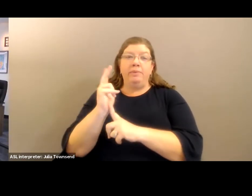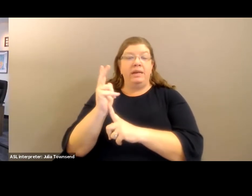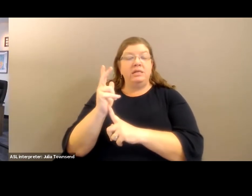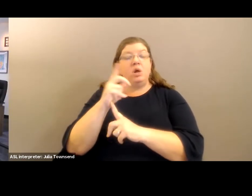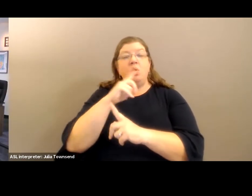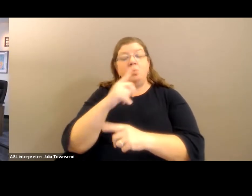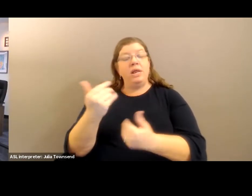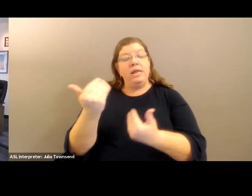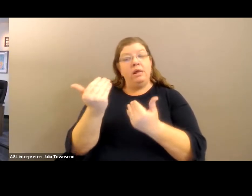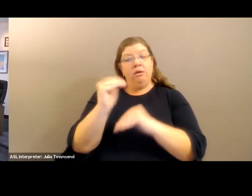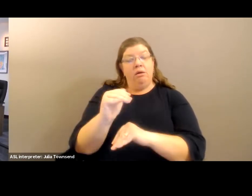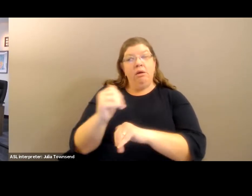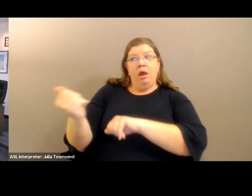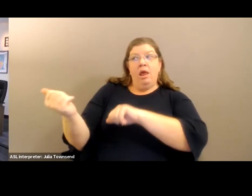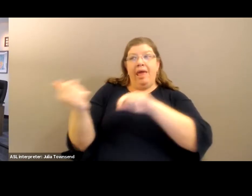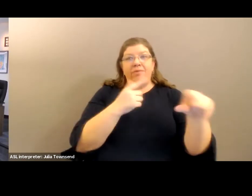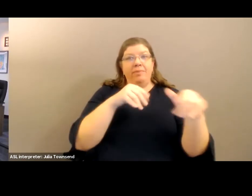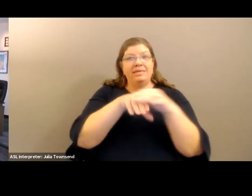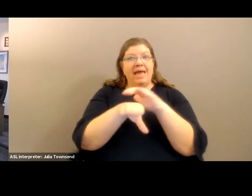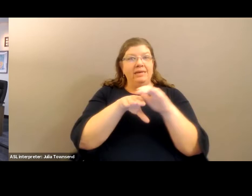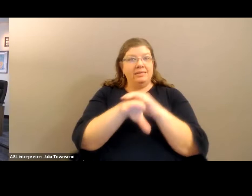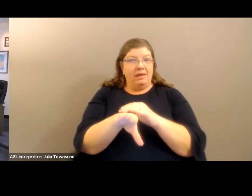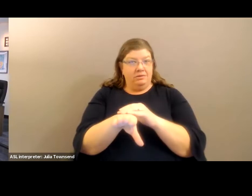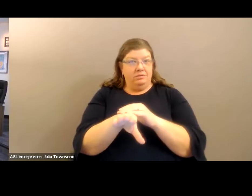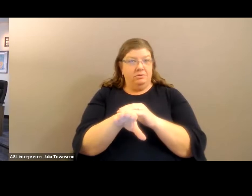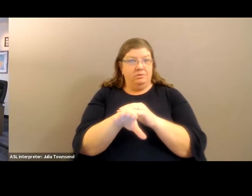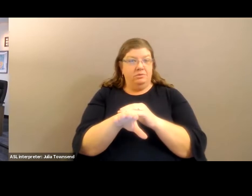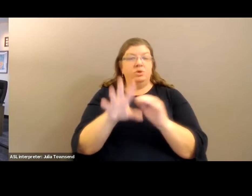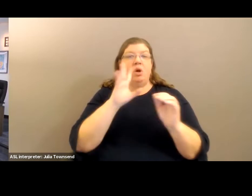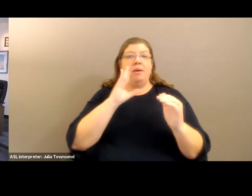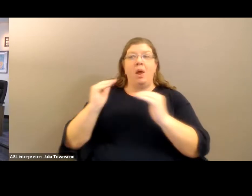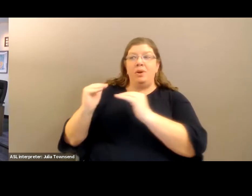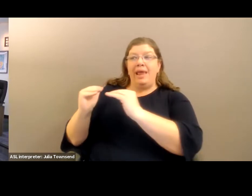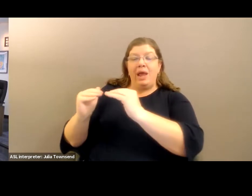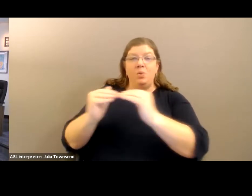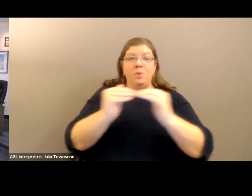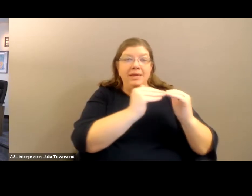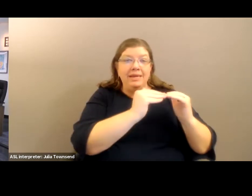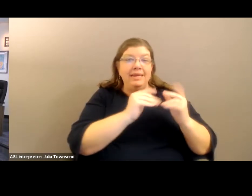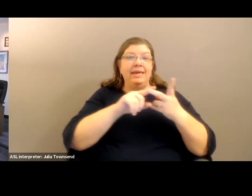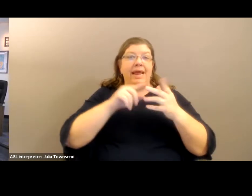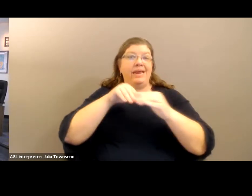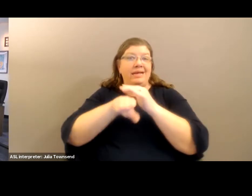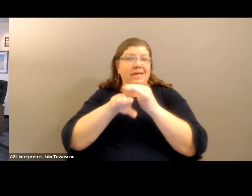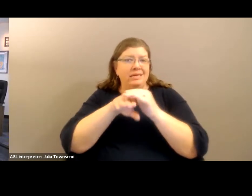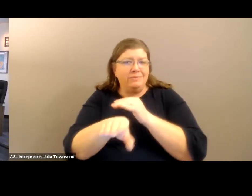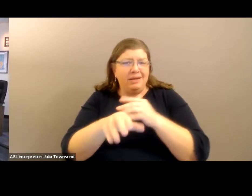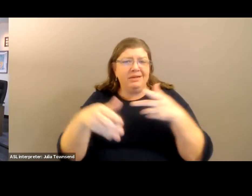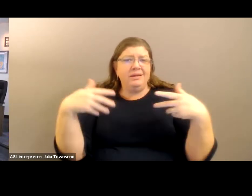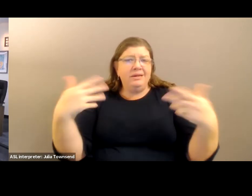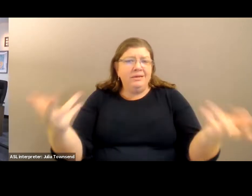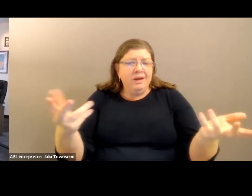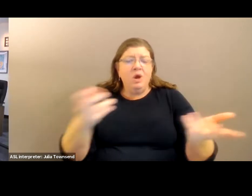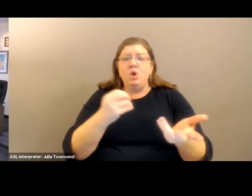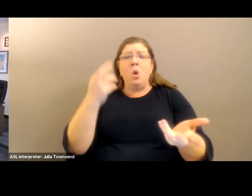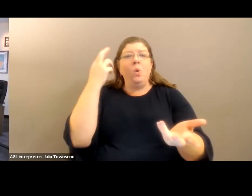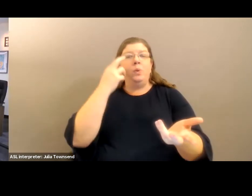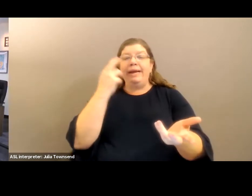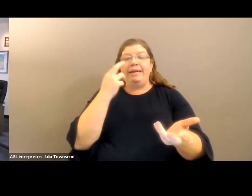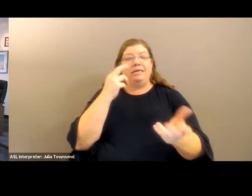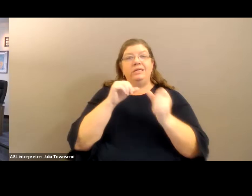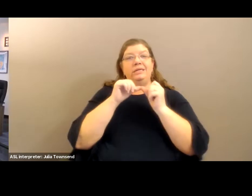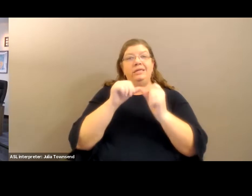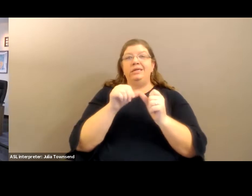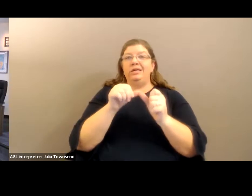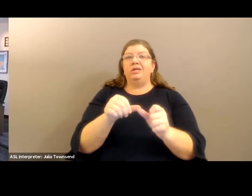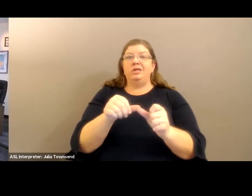on everyone's access. When you talk about equity and accessibility, there's no reason to continue to hide